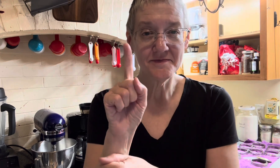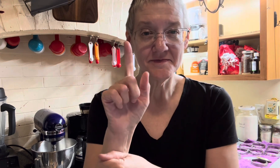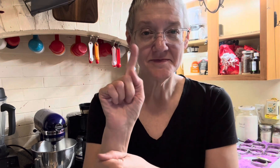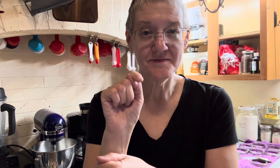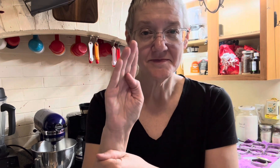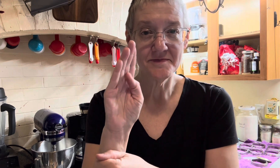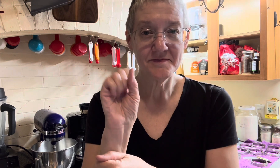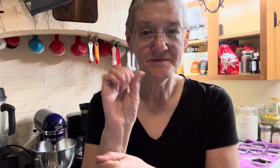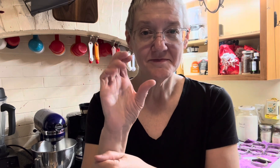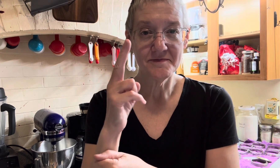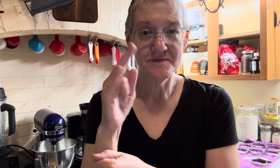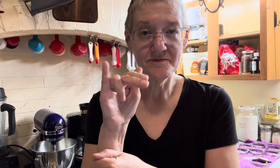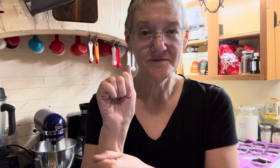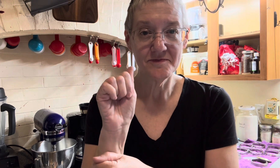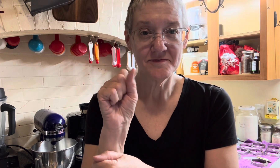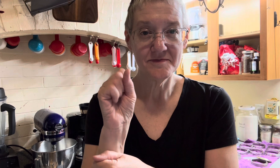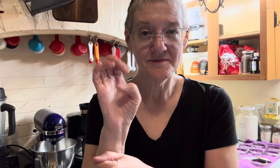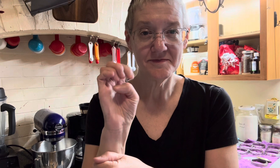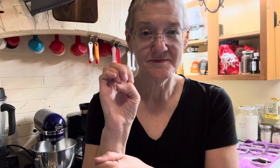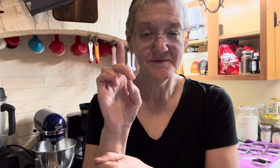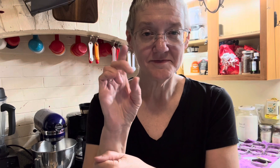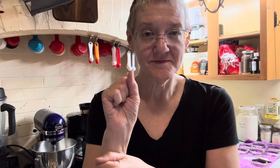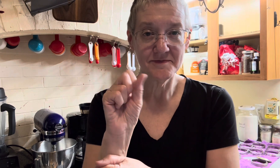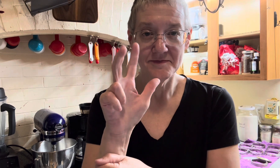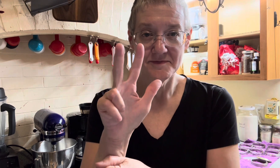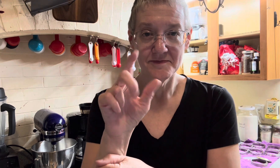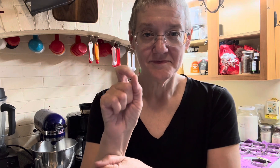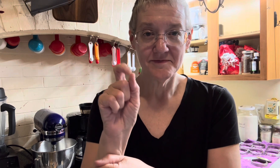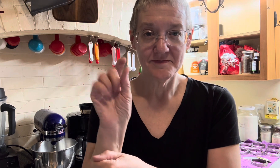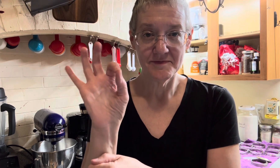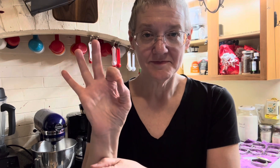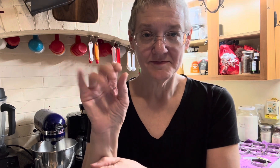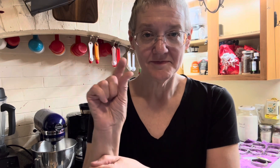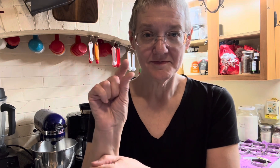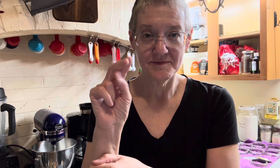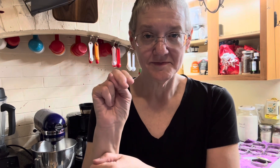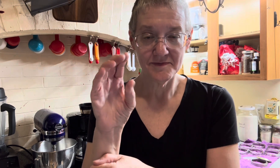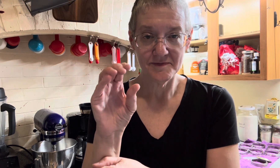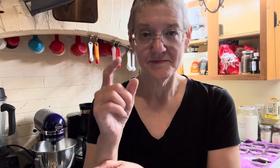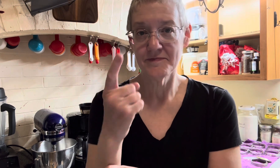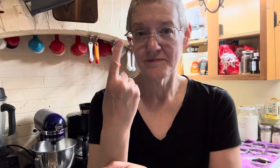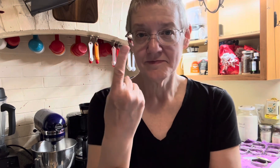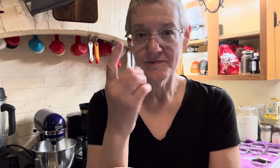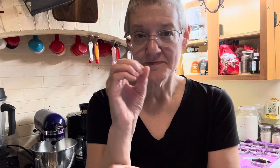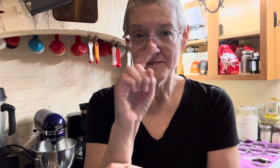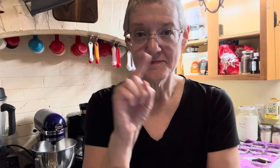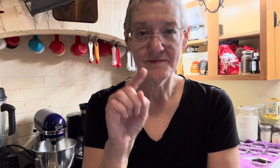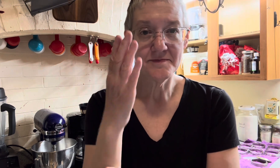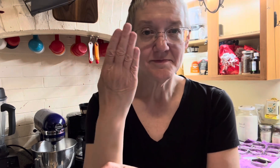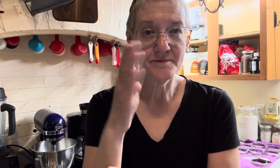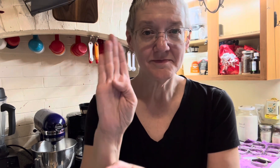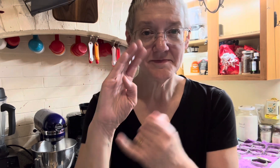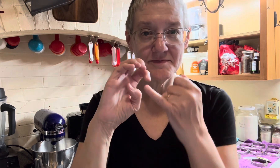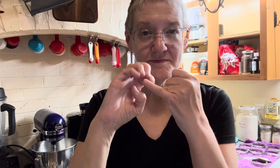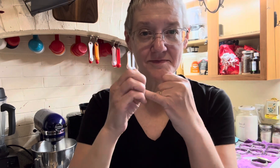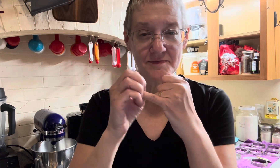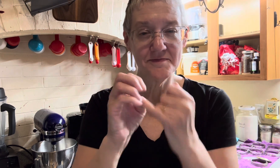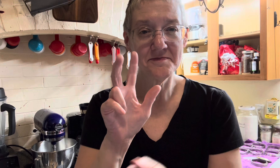1 tablespoon of chia seeds, 3.9 grams of net carbs, and 1 ounce of